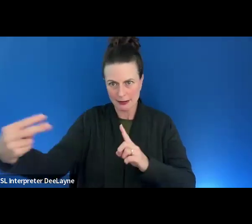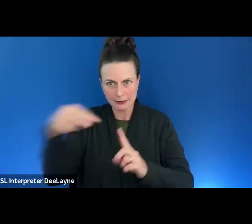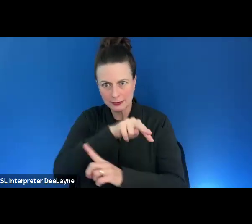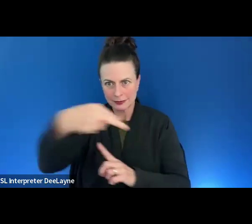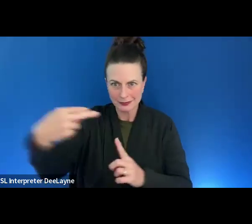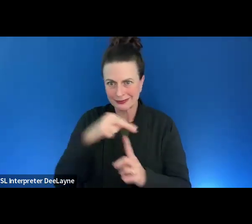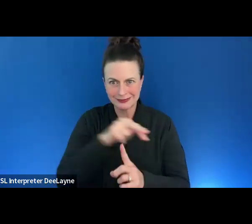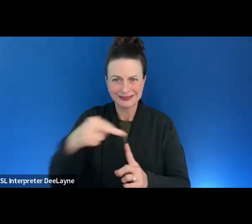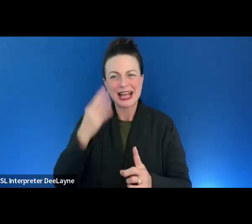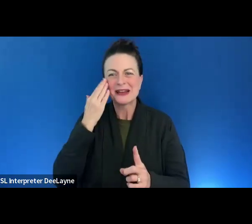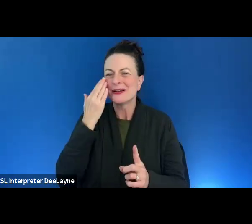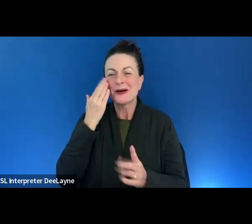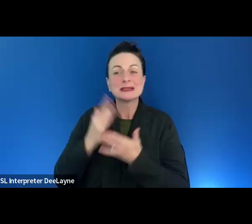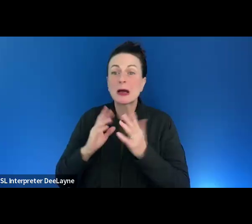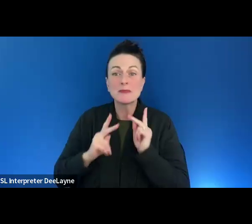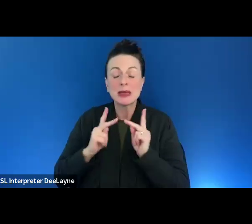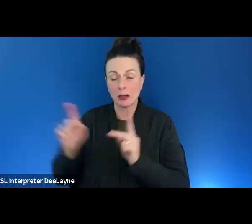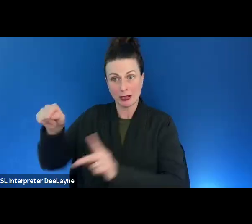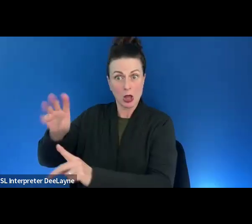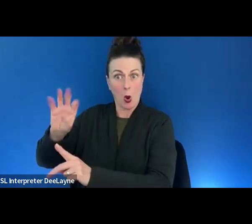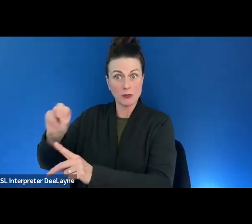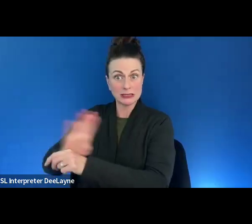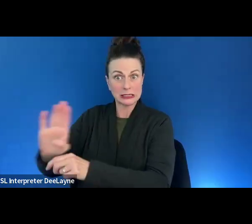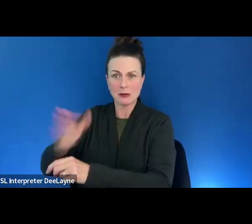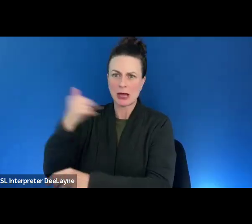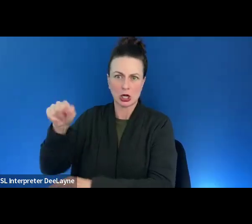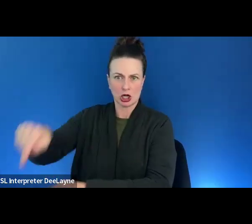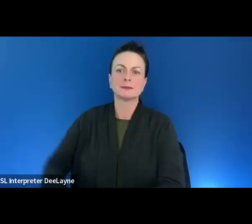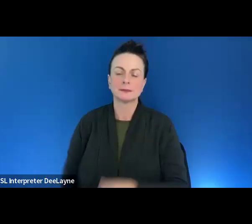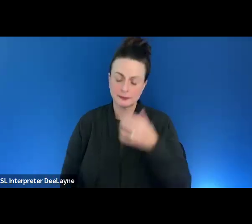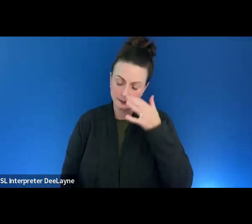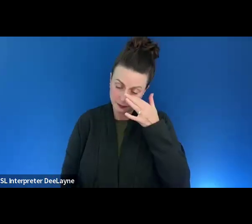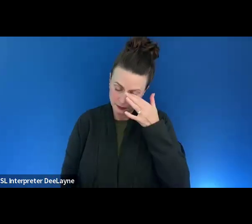and know that for some people, entrepreneurship is going to be a better route.